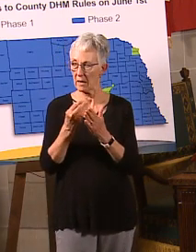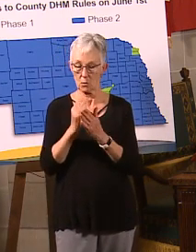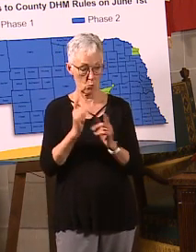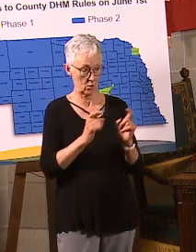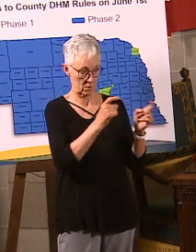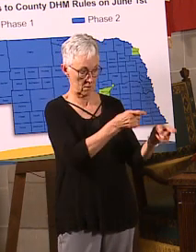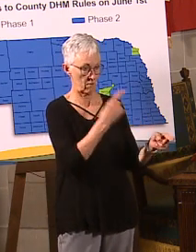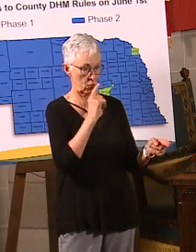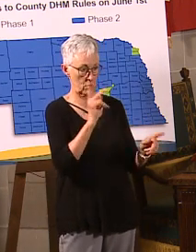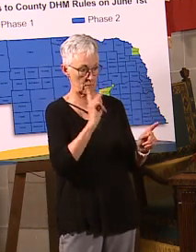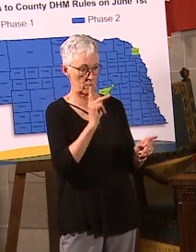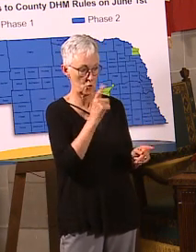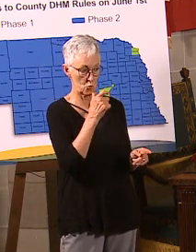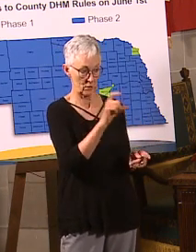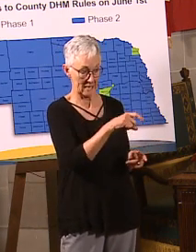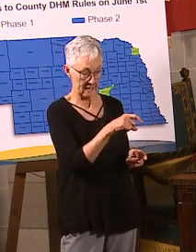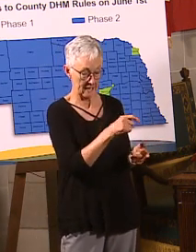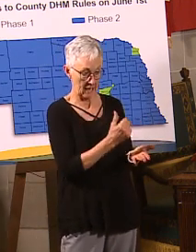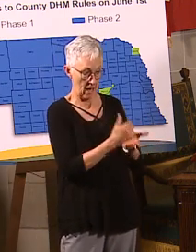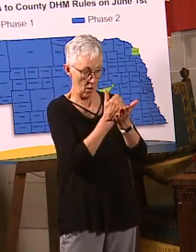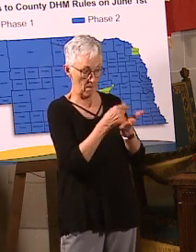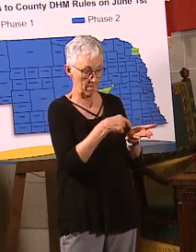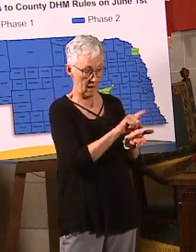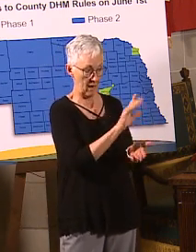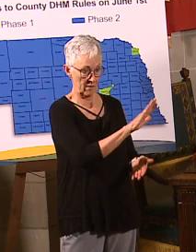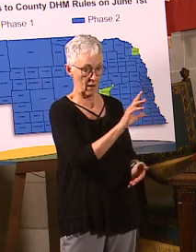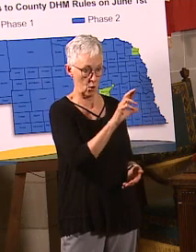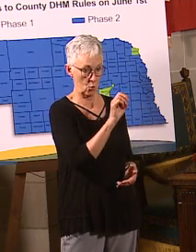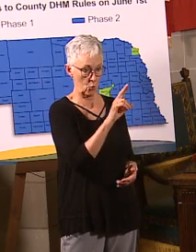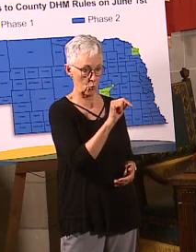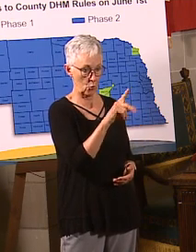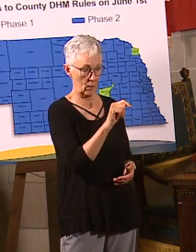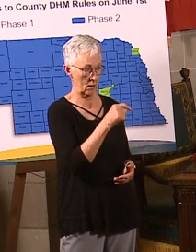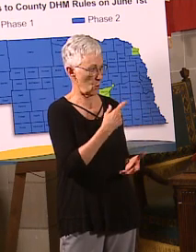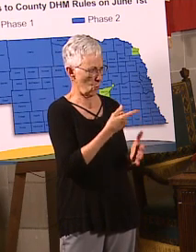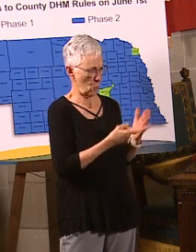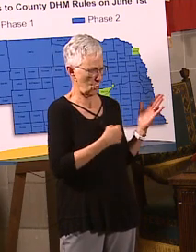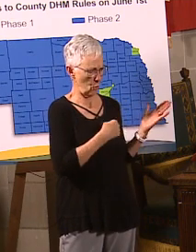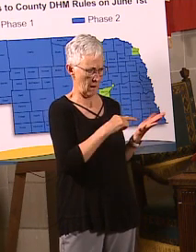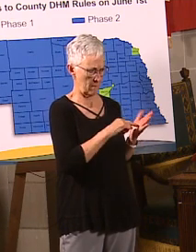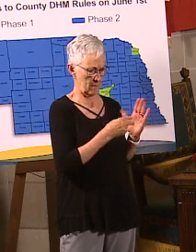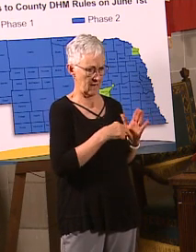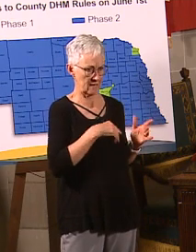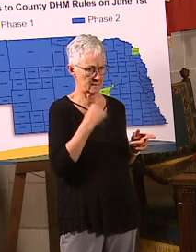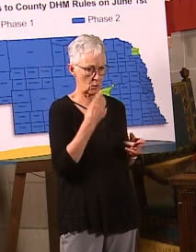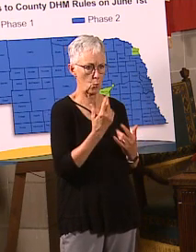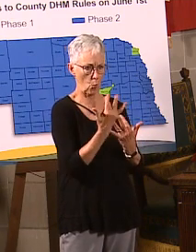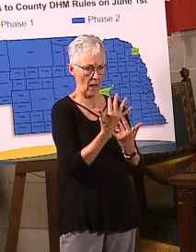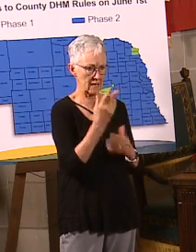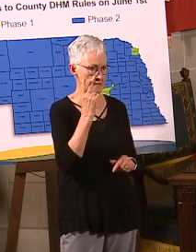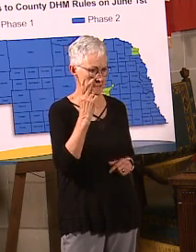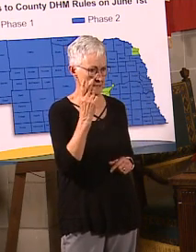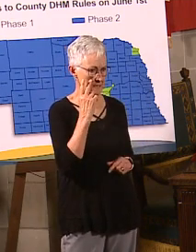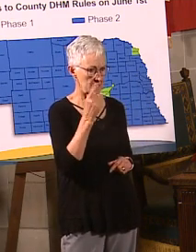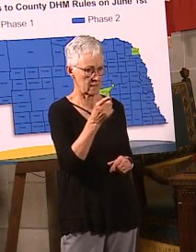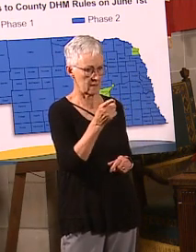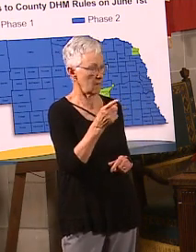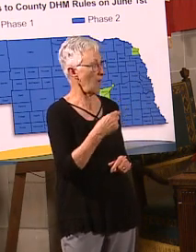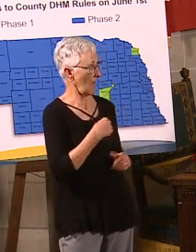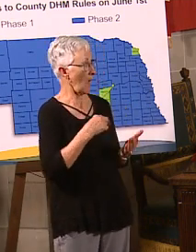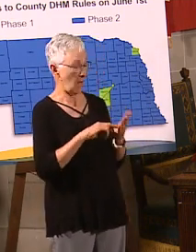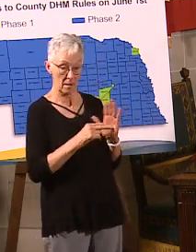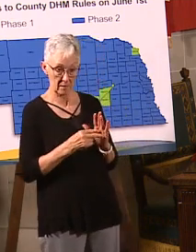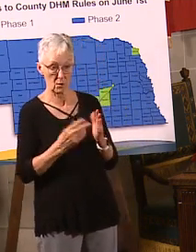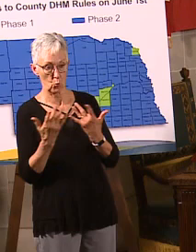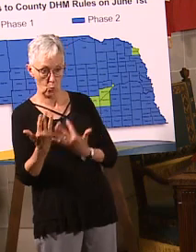stay tuned means stay tuned. We will have a broader plan that we're going to roll out with regard to what the CARES Act money is going to go. Though I would highlight,